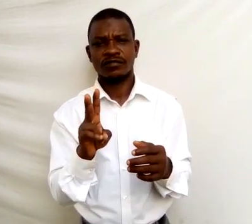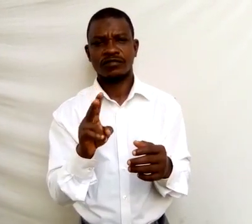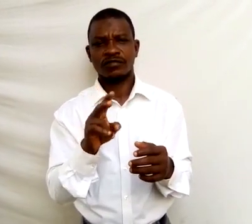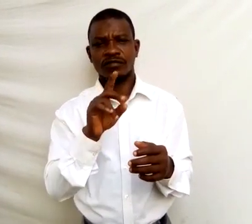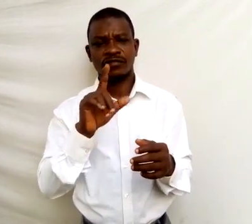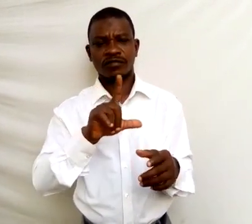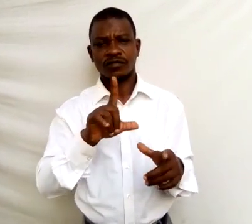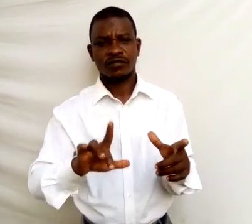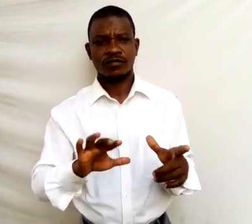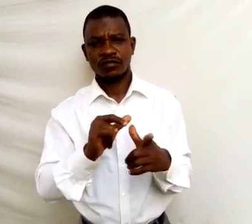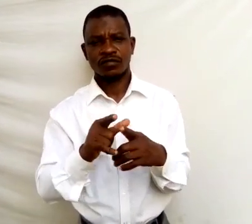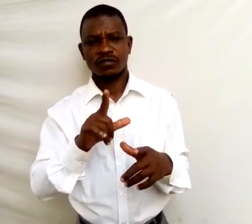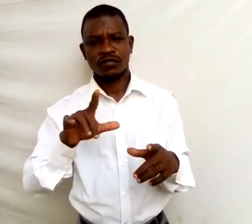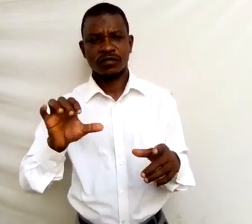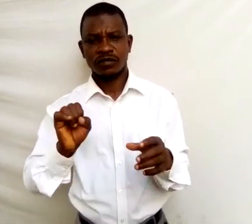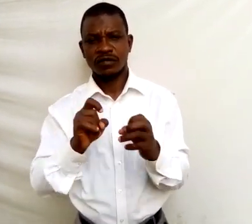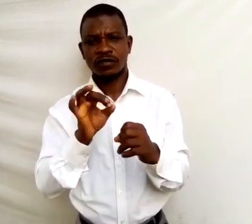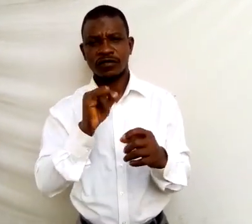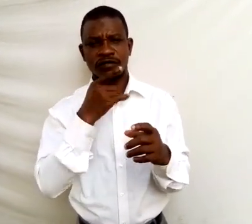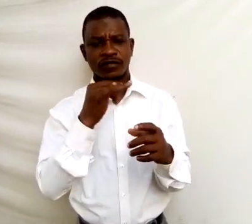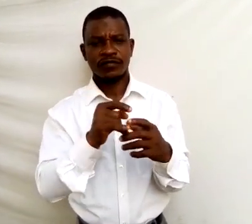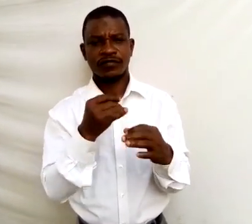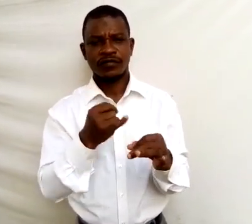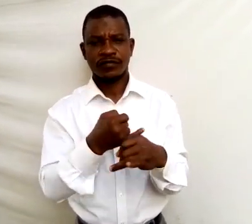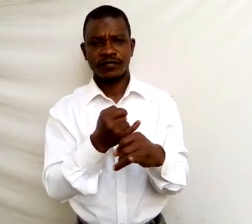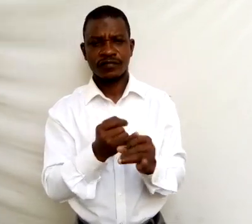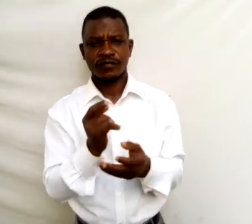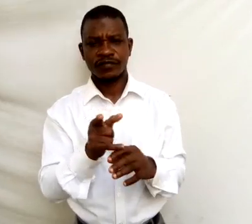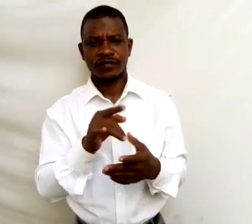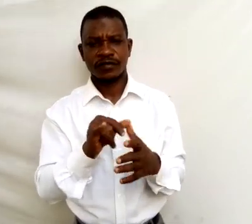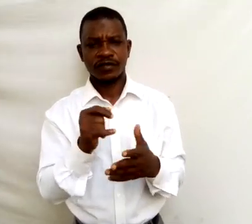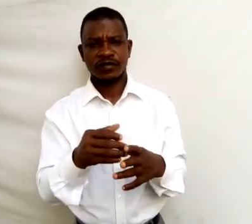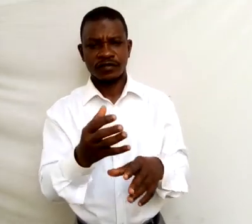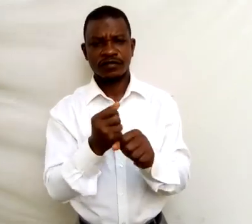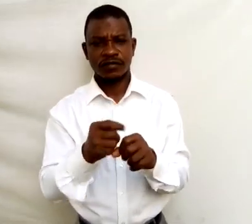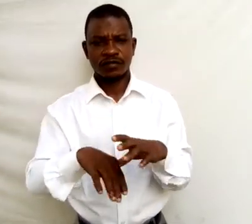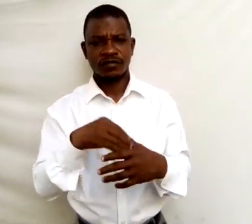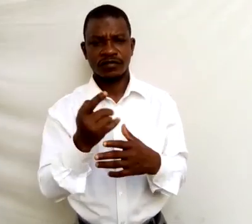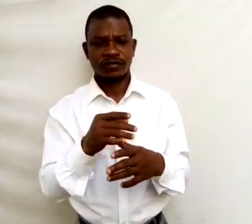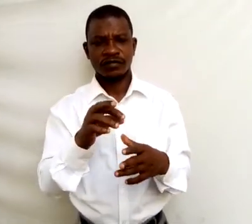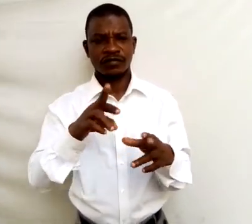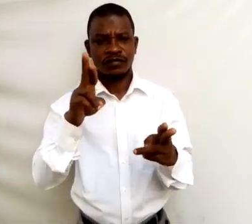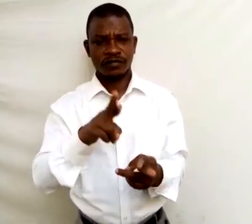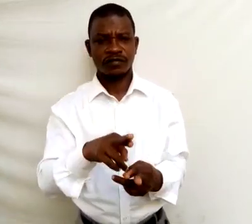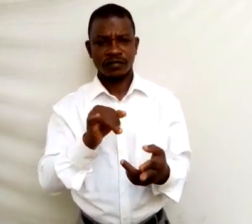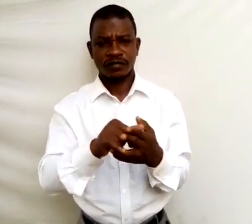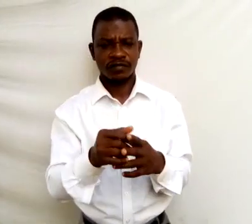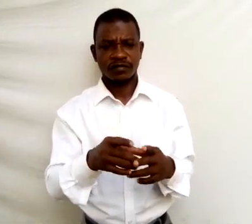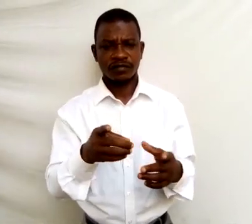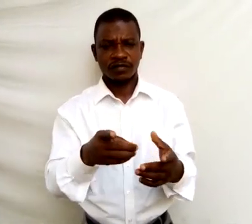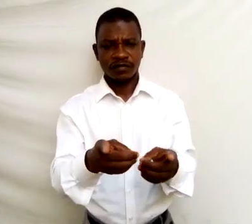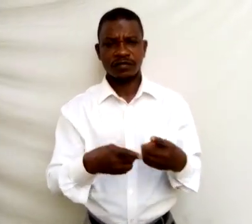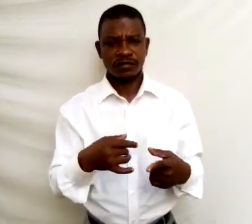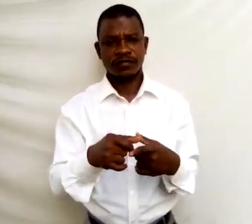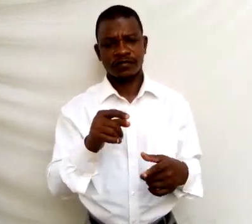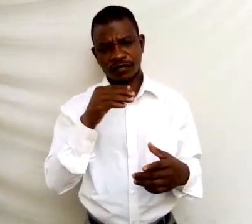of investment. This is brought about as a result of reduction in the demand for goods and services as